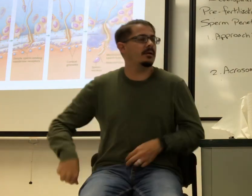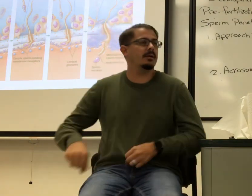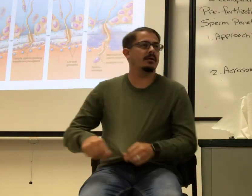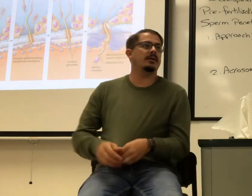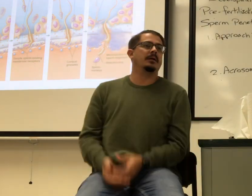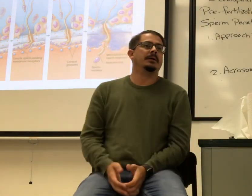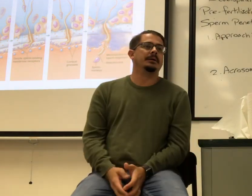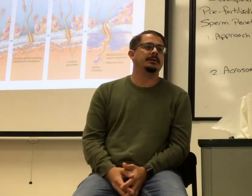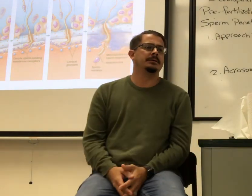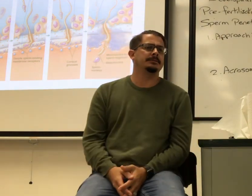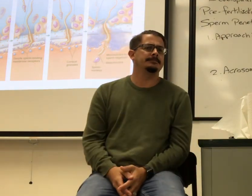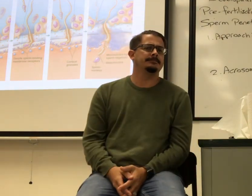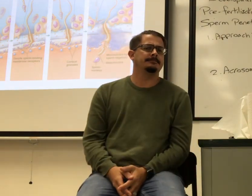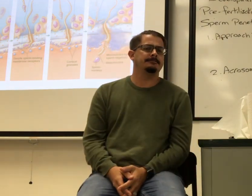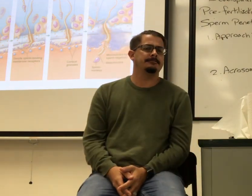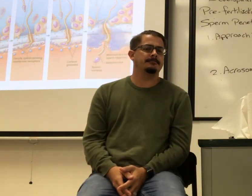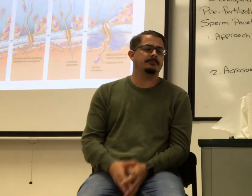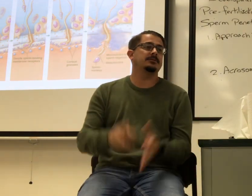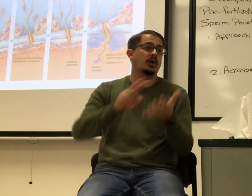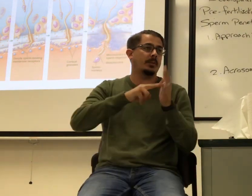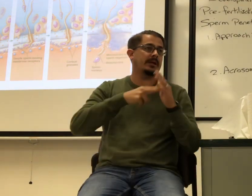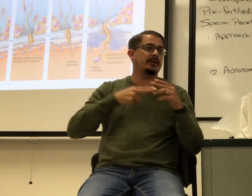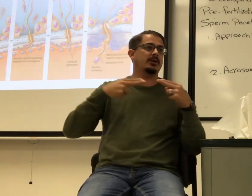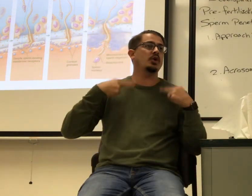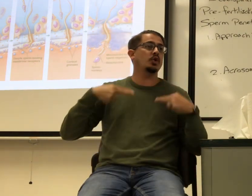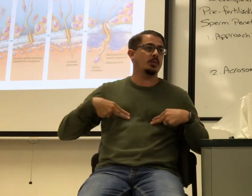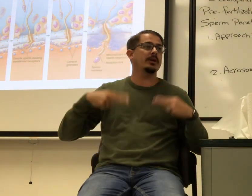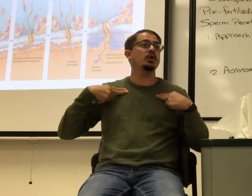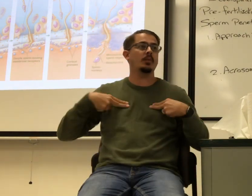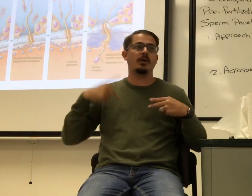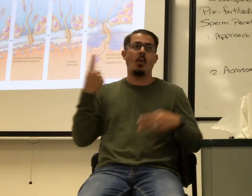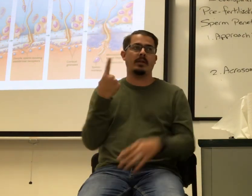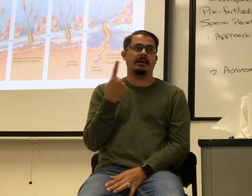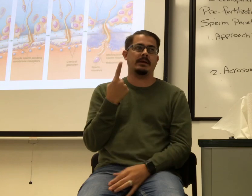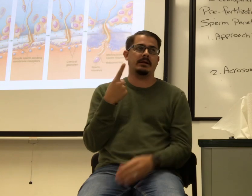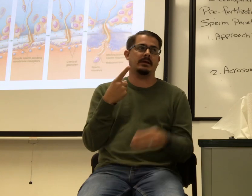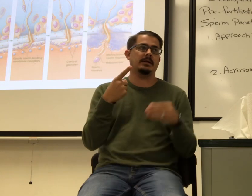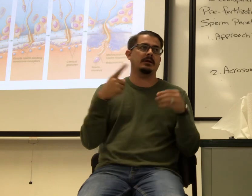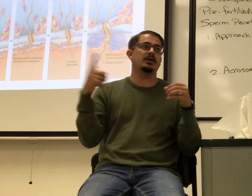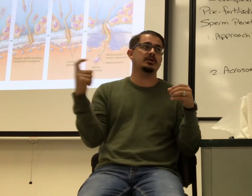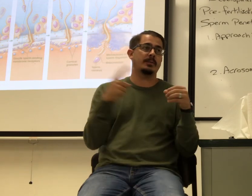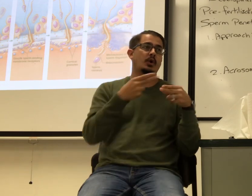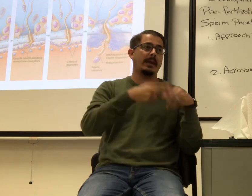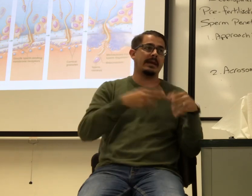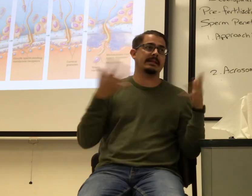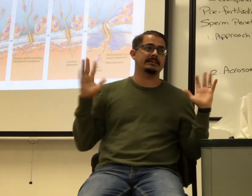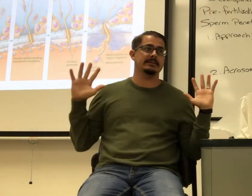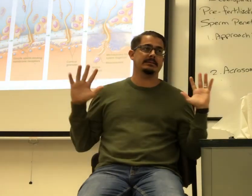Okay. So human to human, sperm to egg,